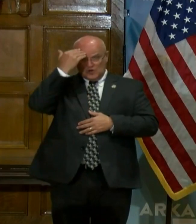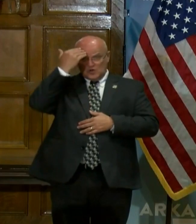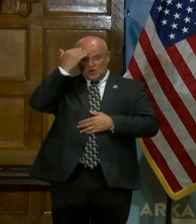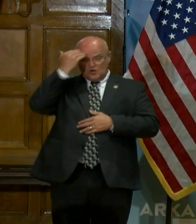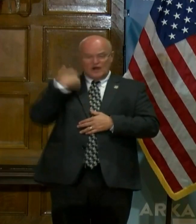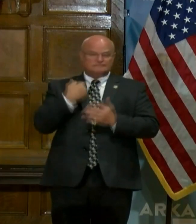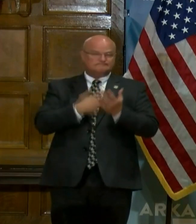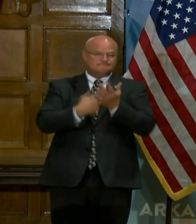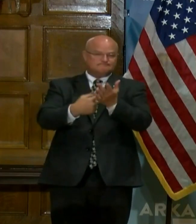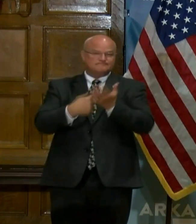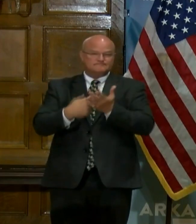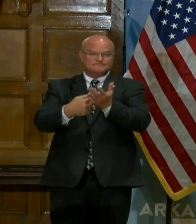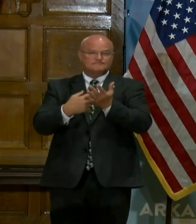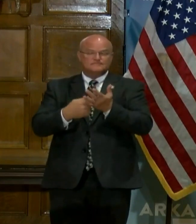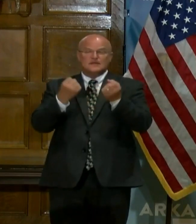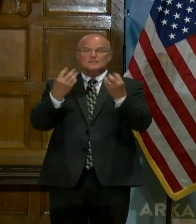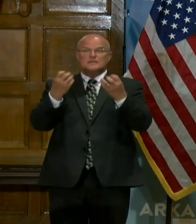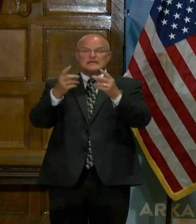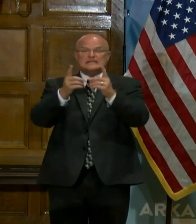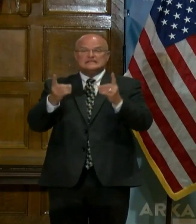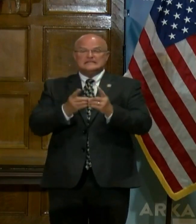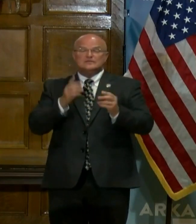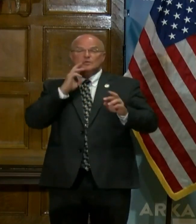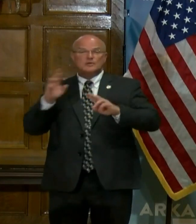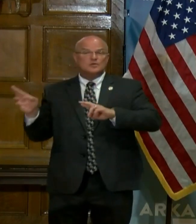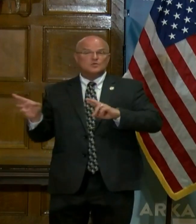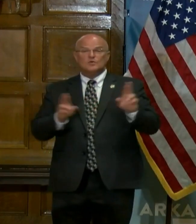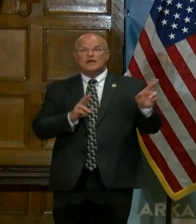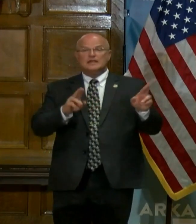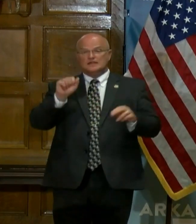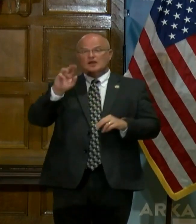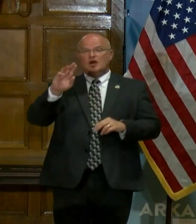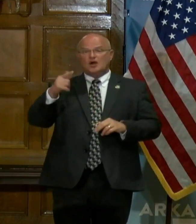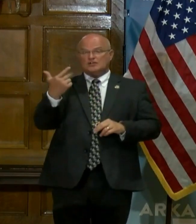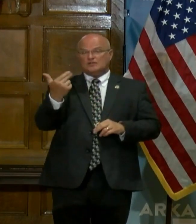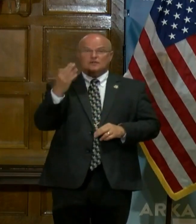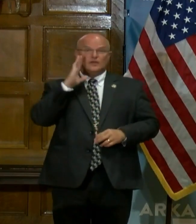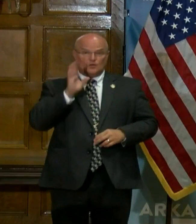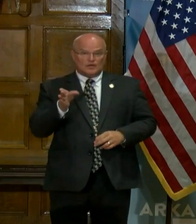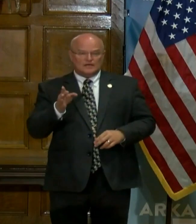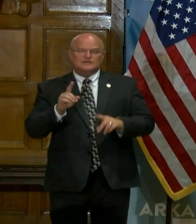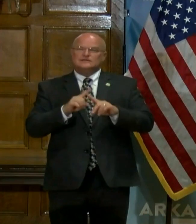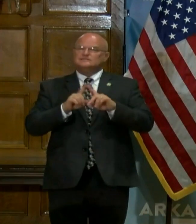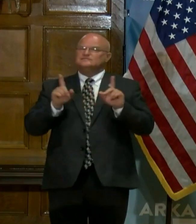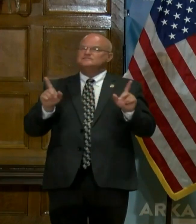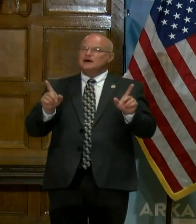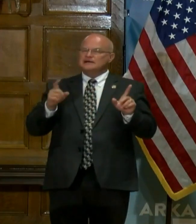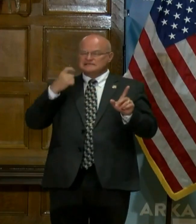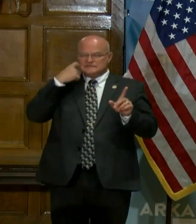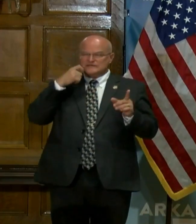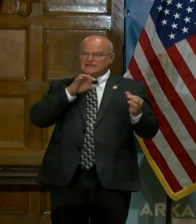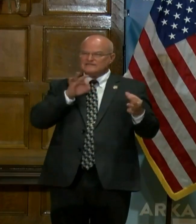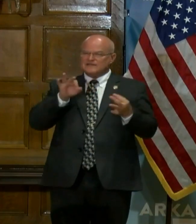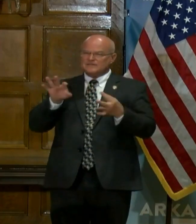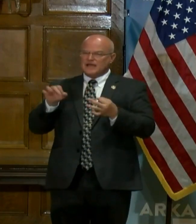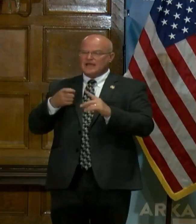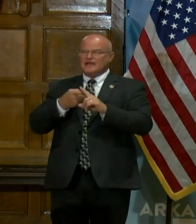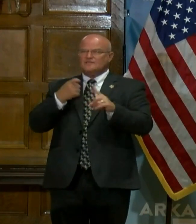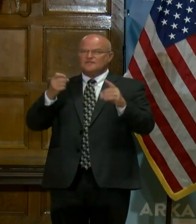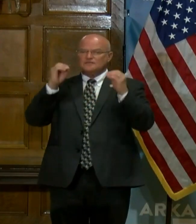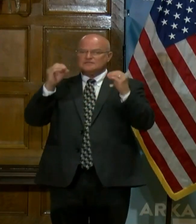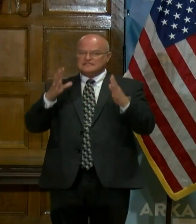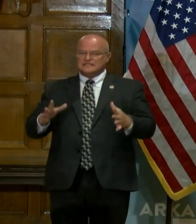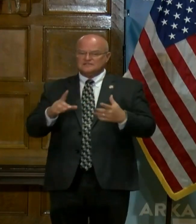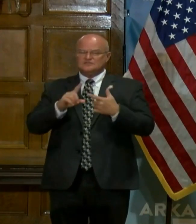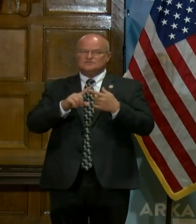our conversations that many districts will be ready to go on August 13th. However, recent feedback from educators,